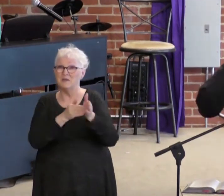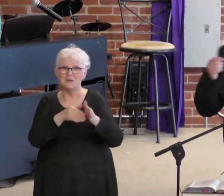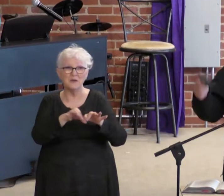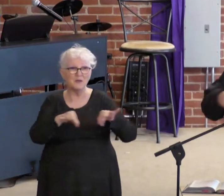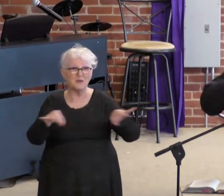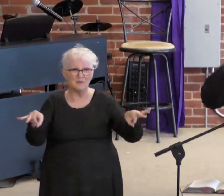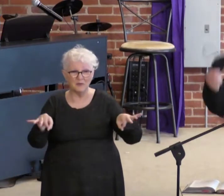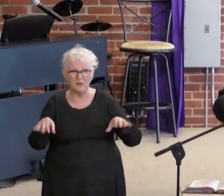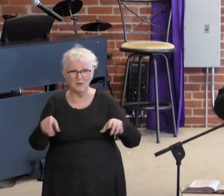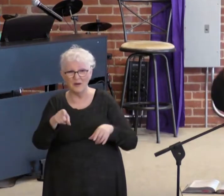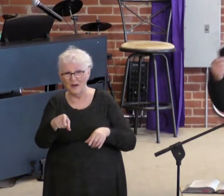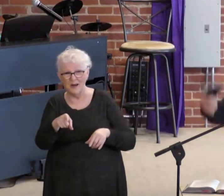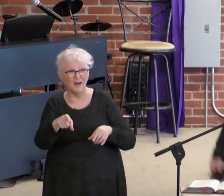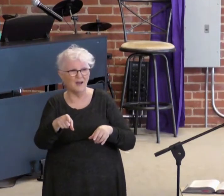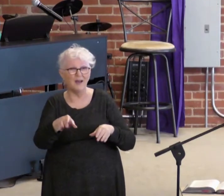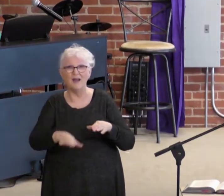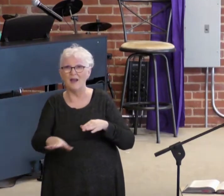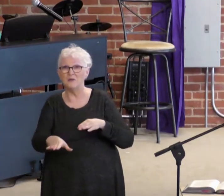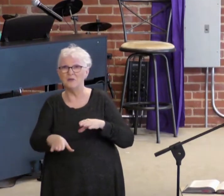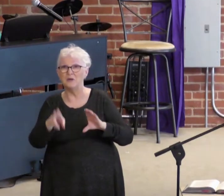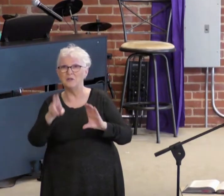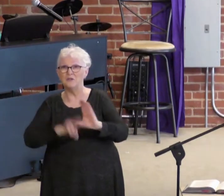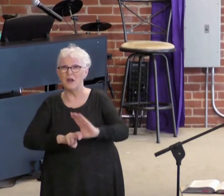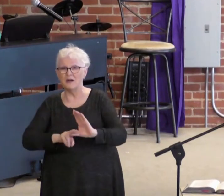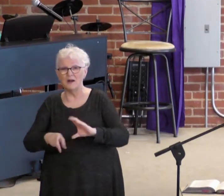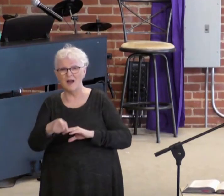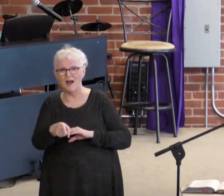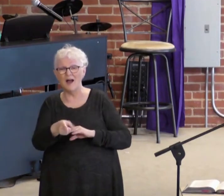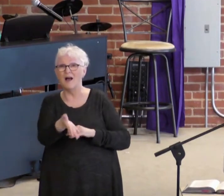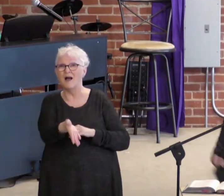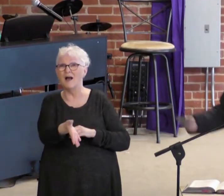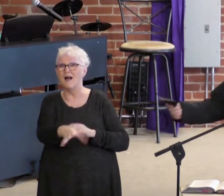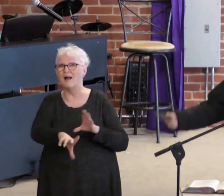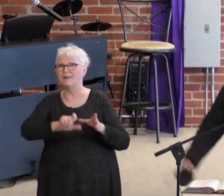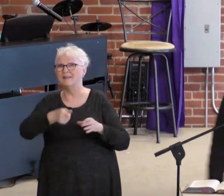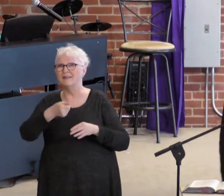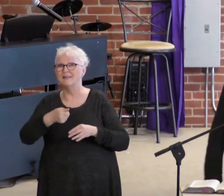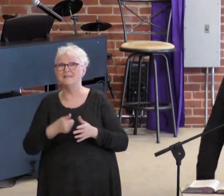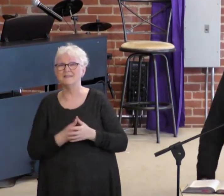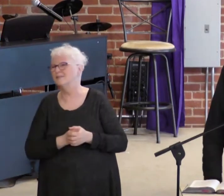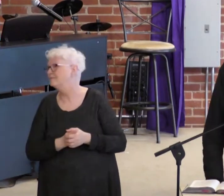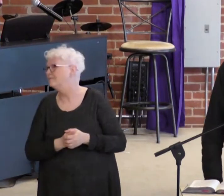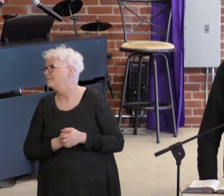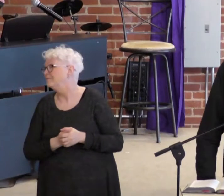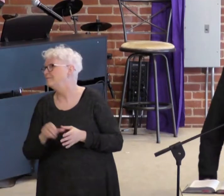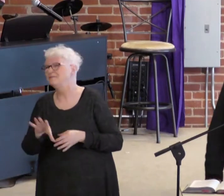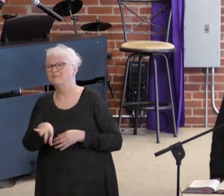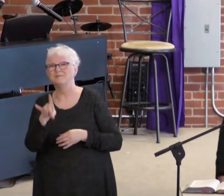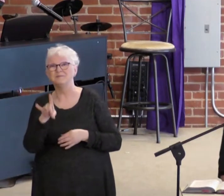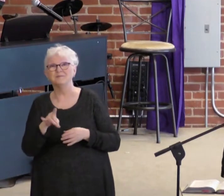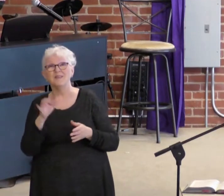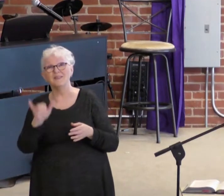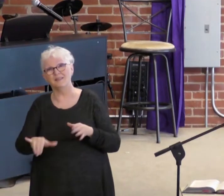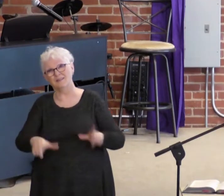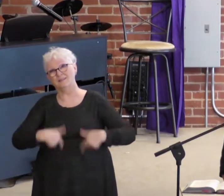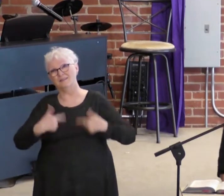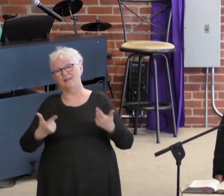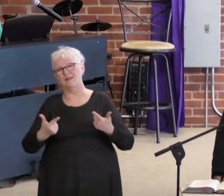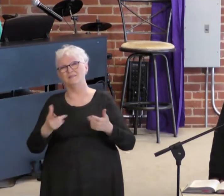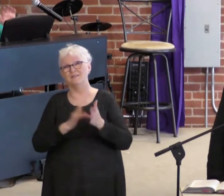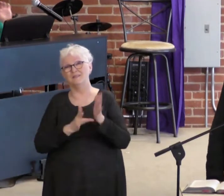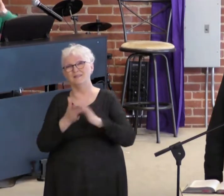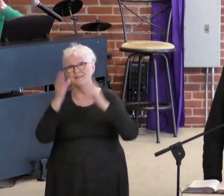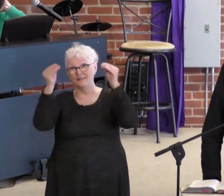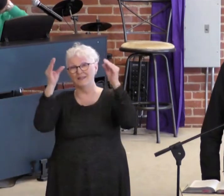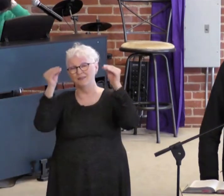Had been walked around and around and around and around. That's just life. Jesus teaches about things that are